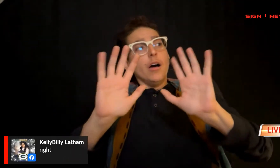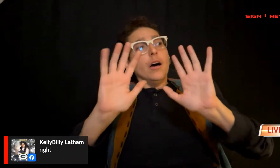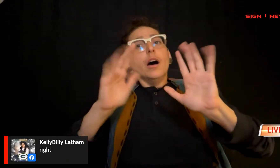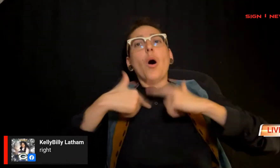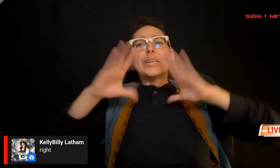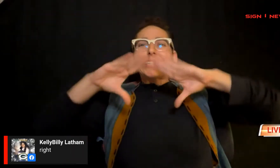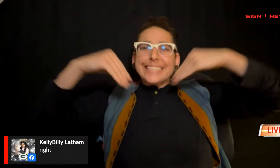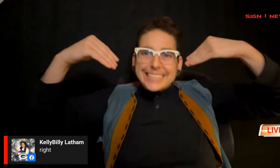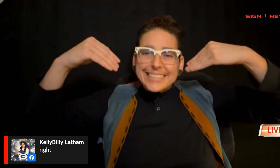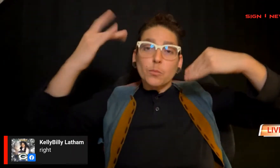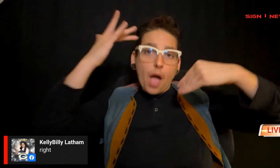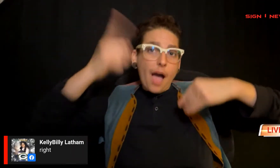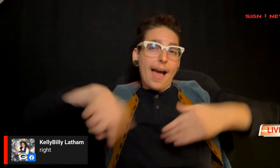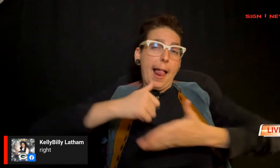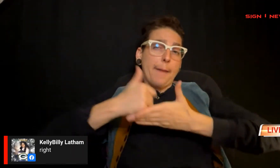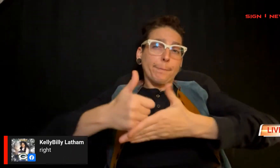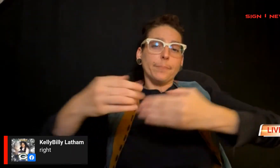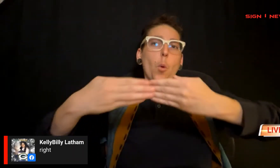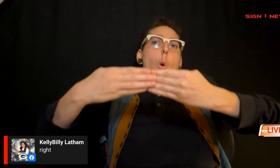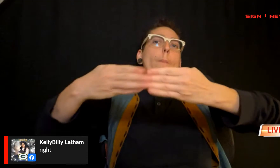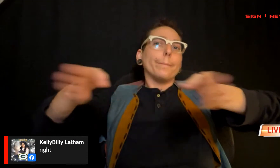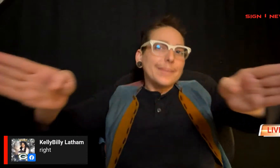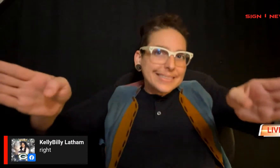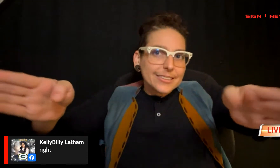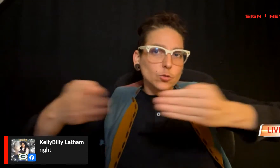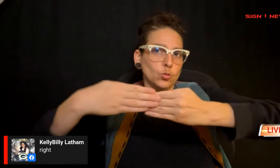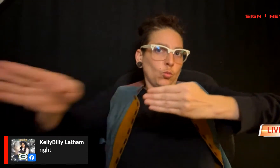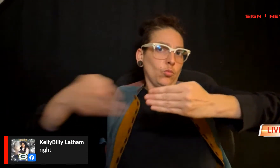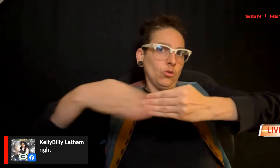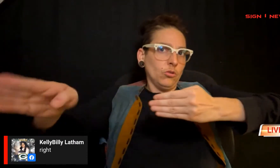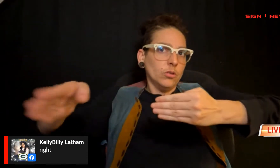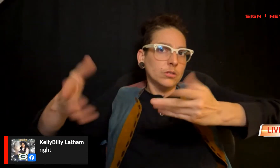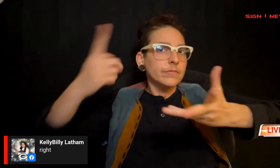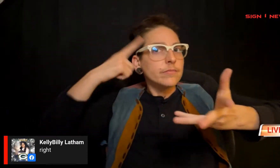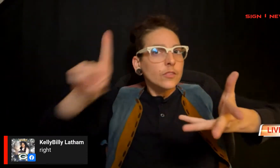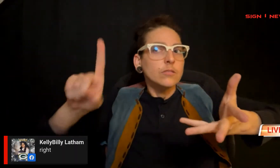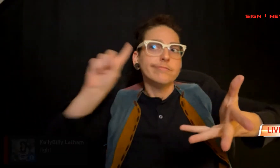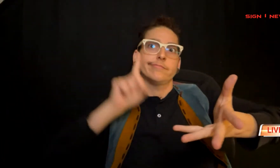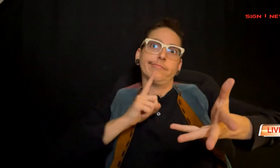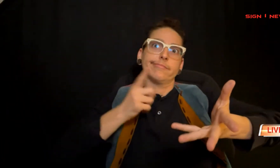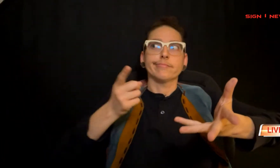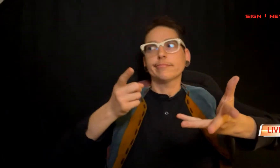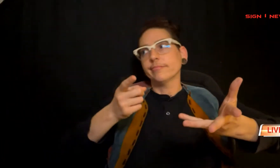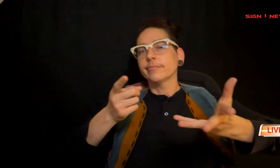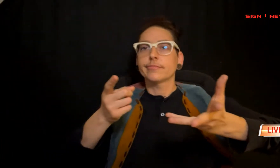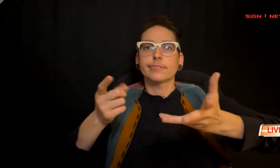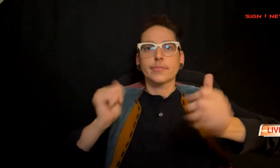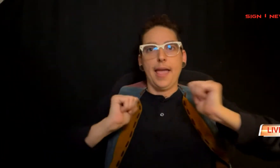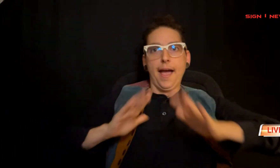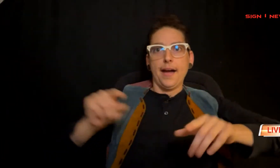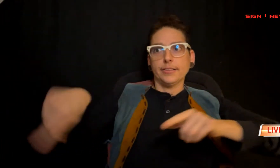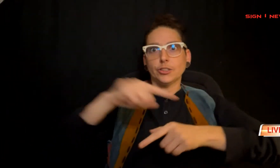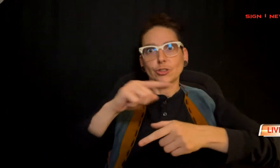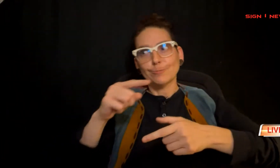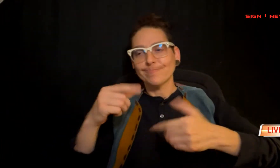But overall, I was really happy that it kind of opened the door